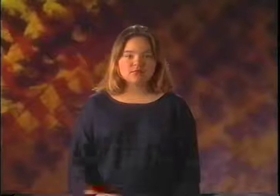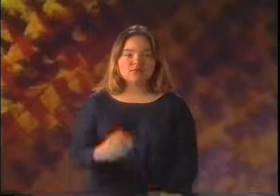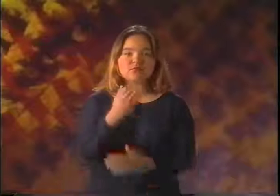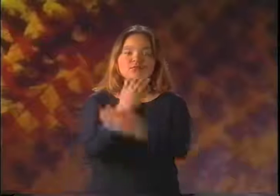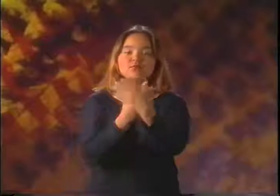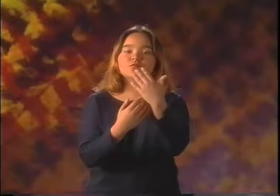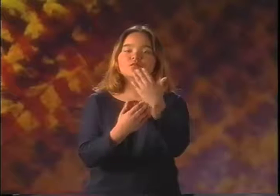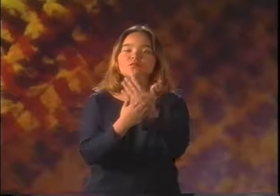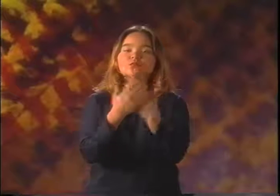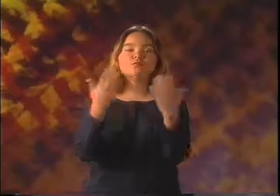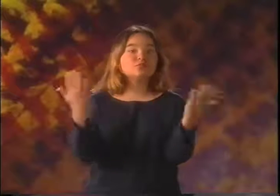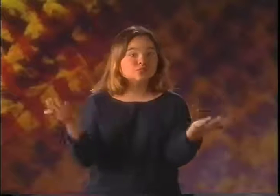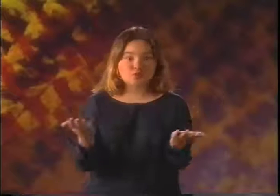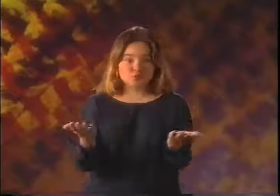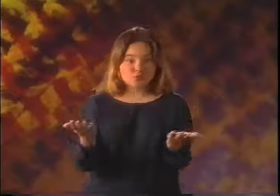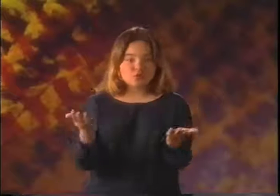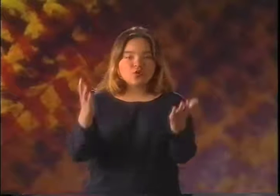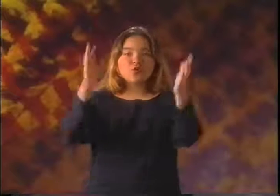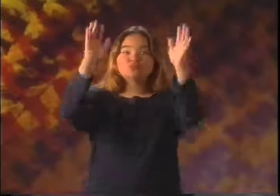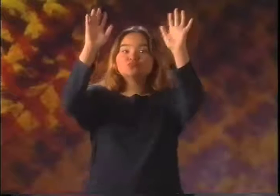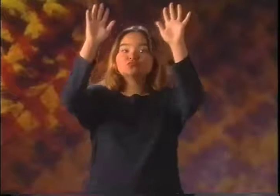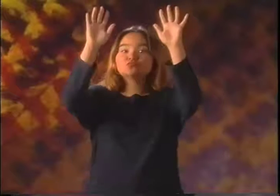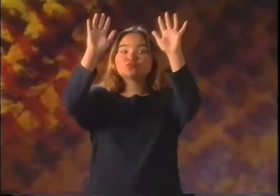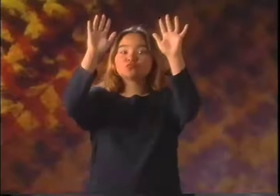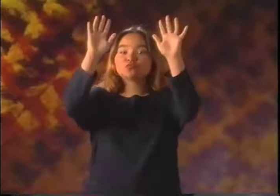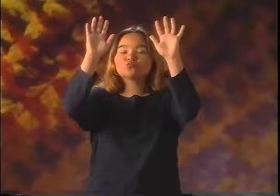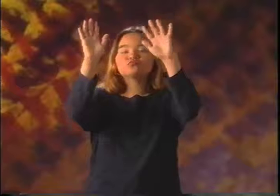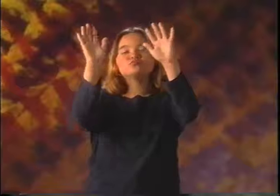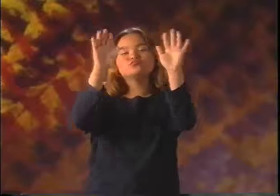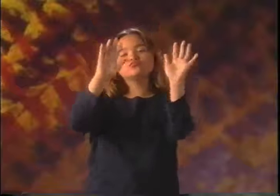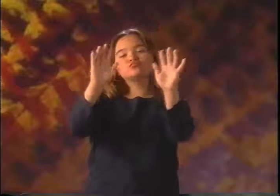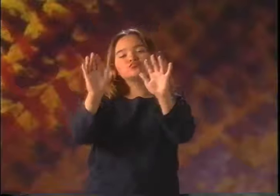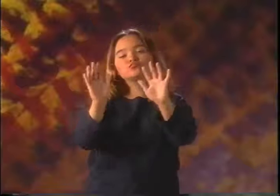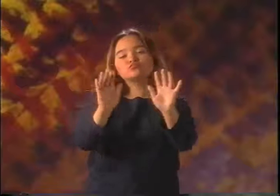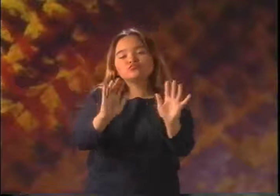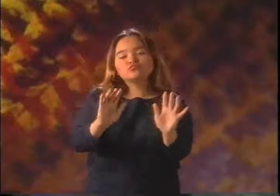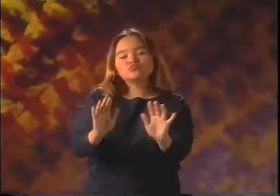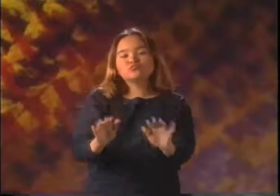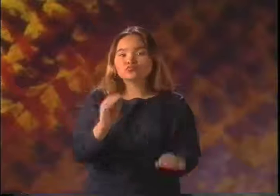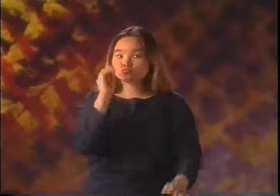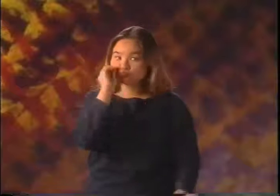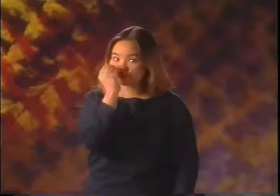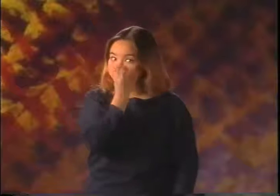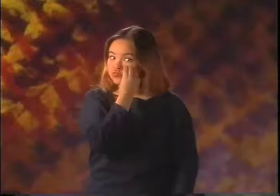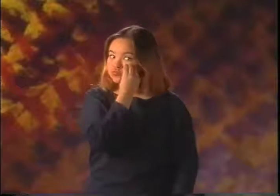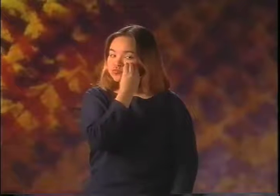Hands are what? Snow that falls gently. Flowers that grow.